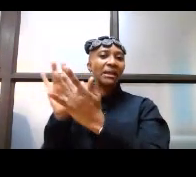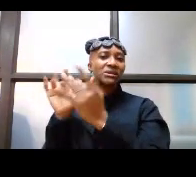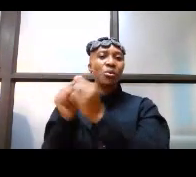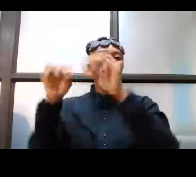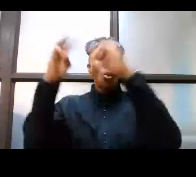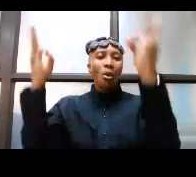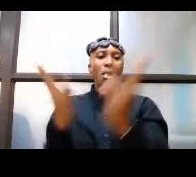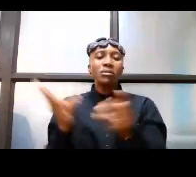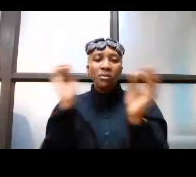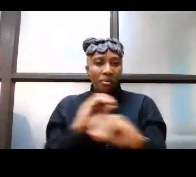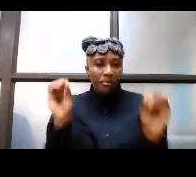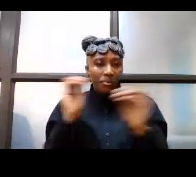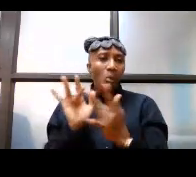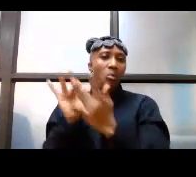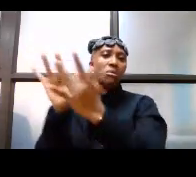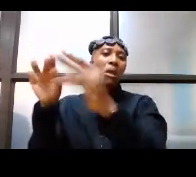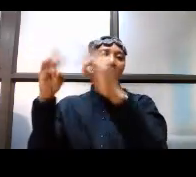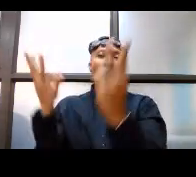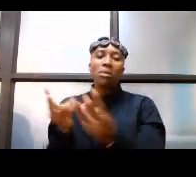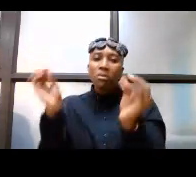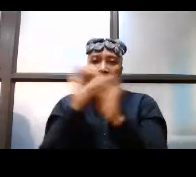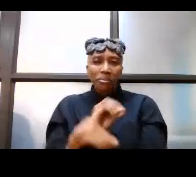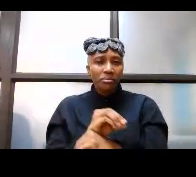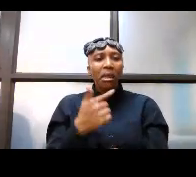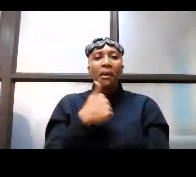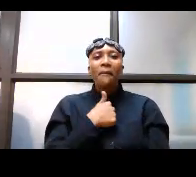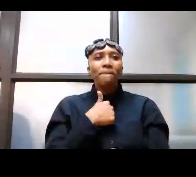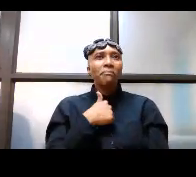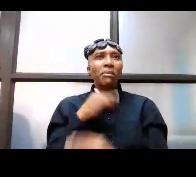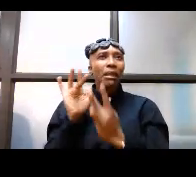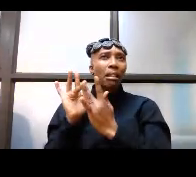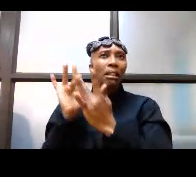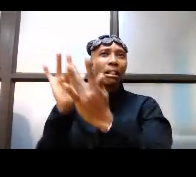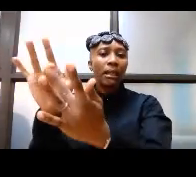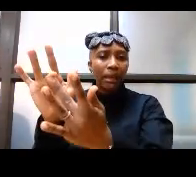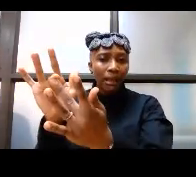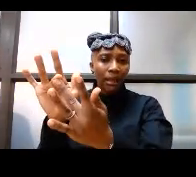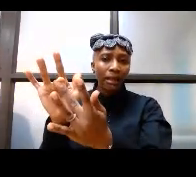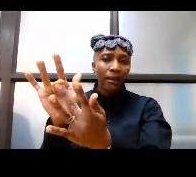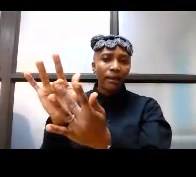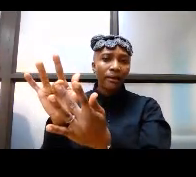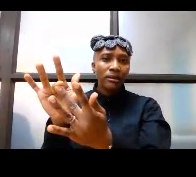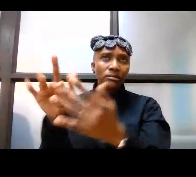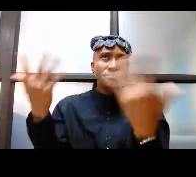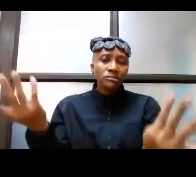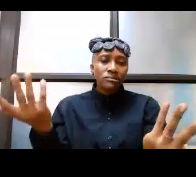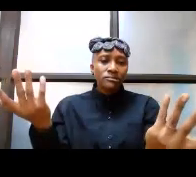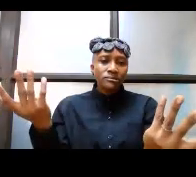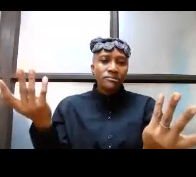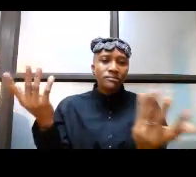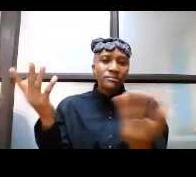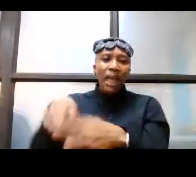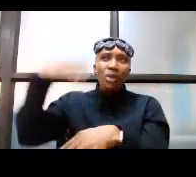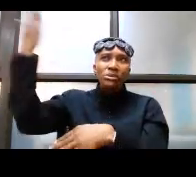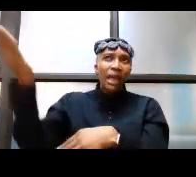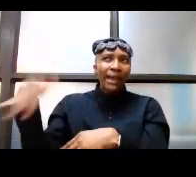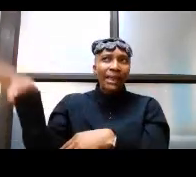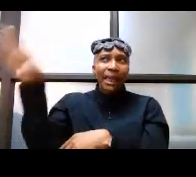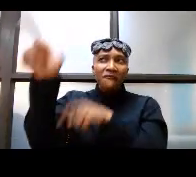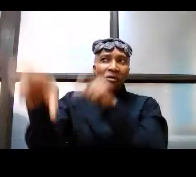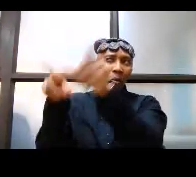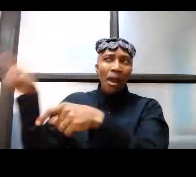I found myself not linking with what is everybody is doing outside. At some point, I felt like